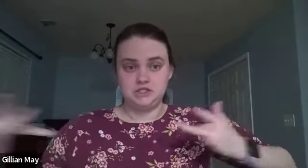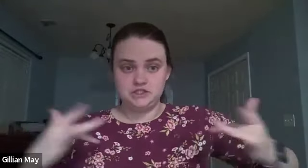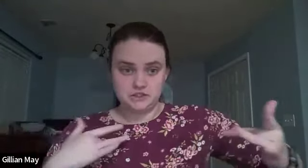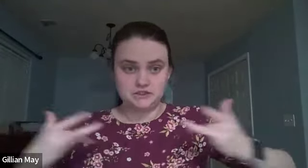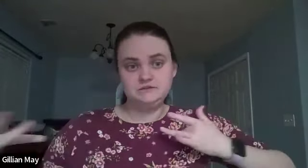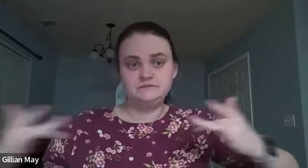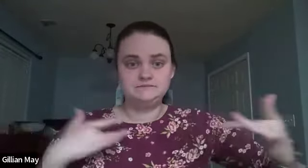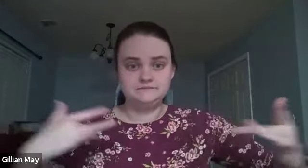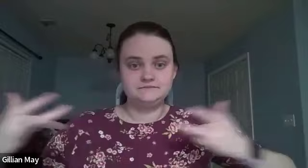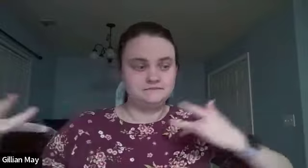concern,